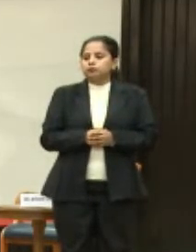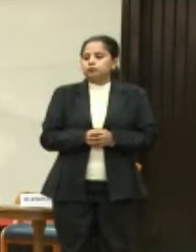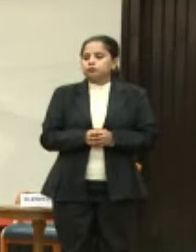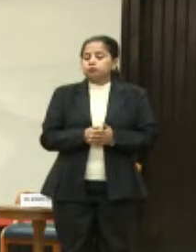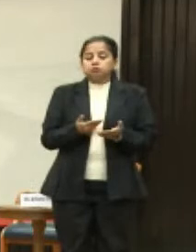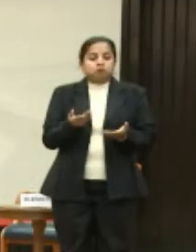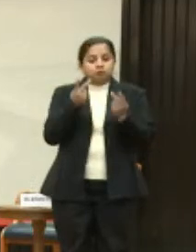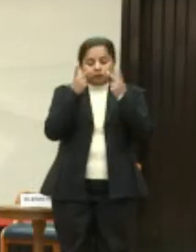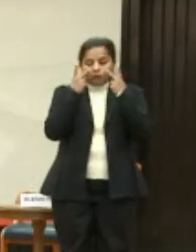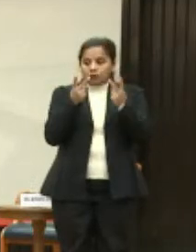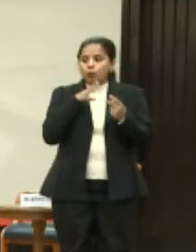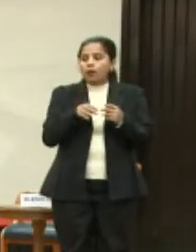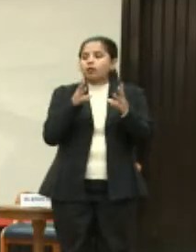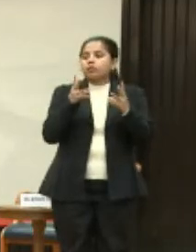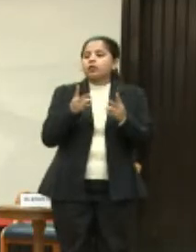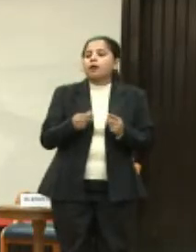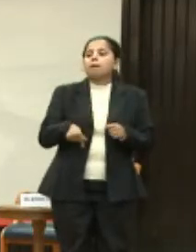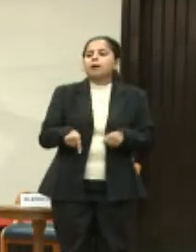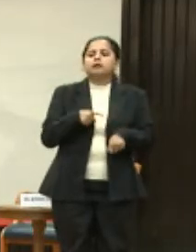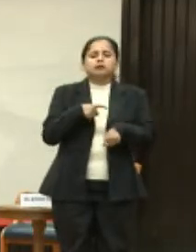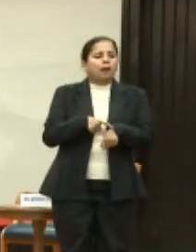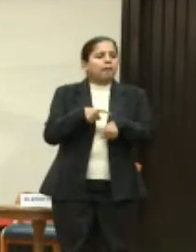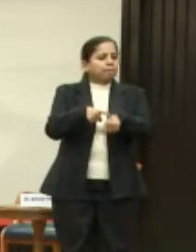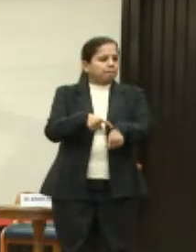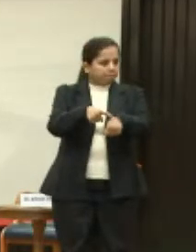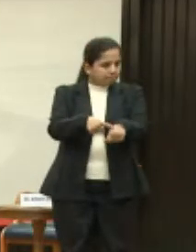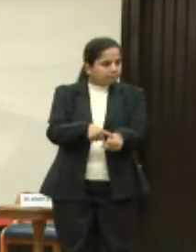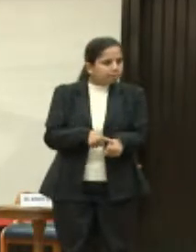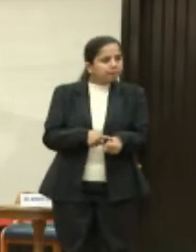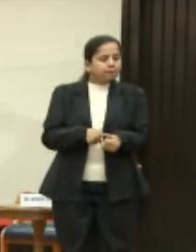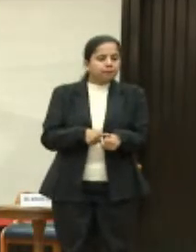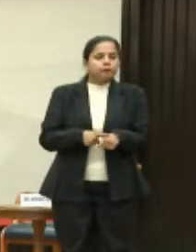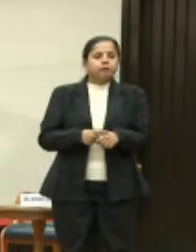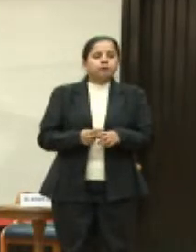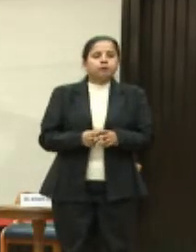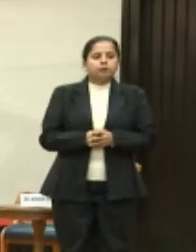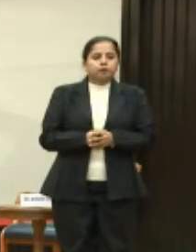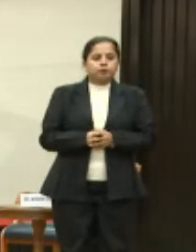So look at the number of times